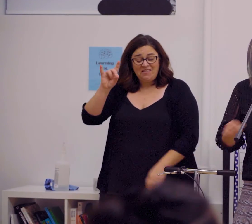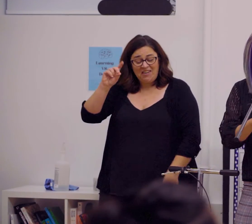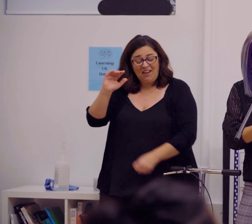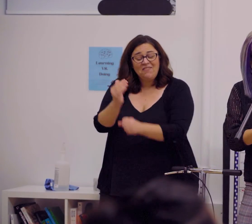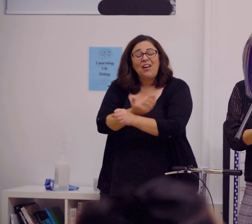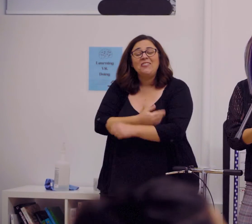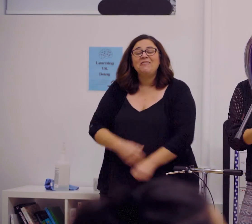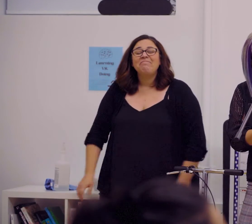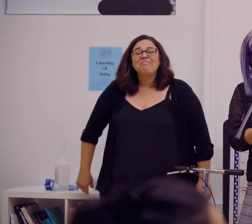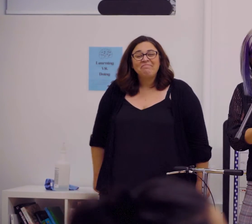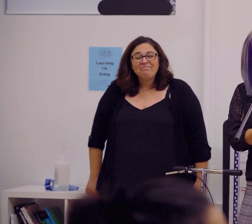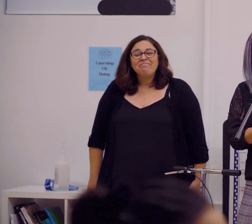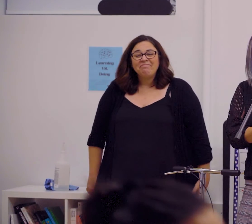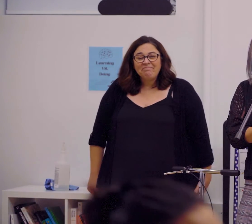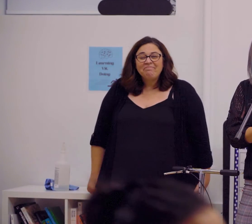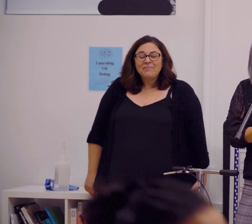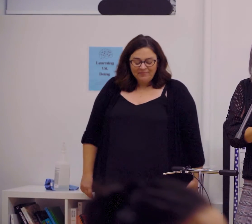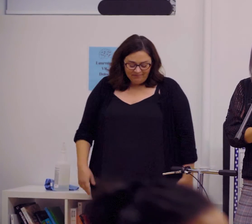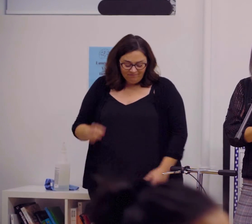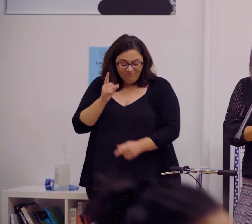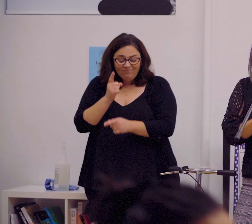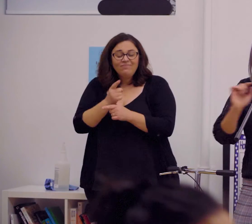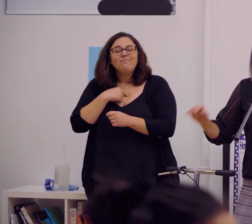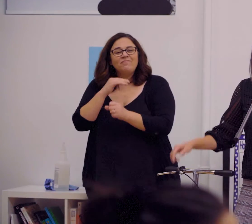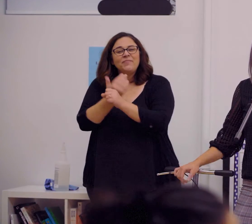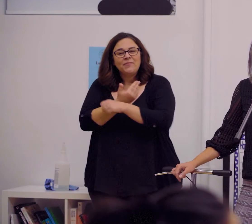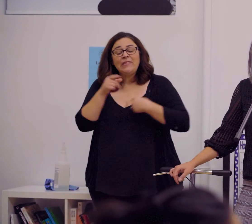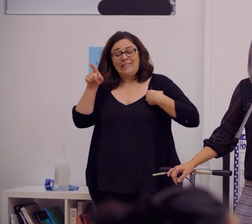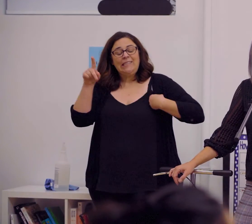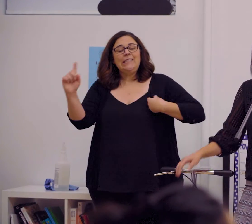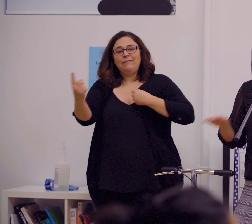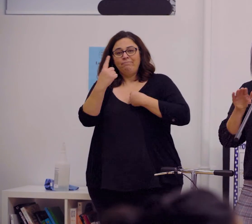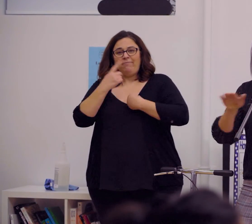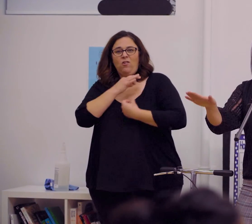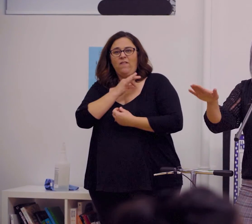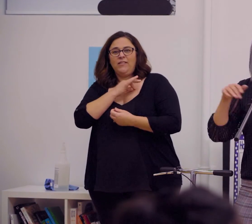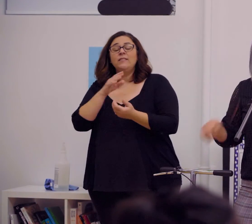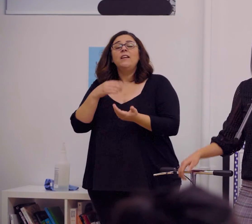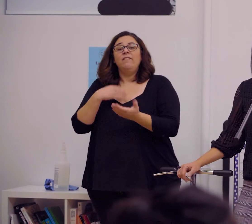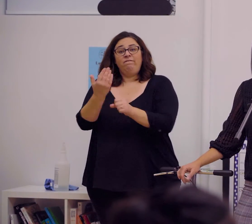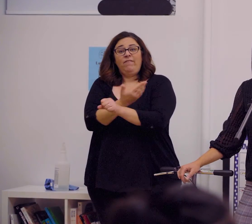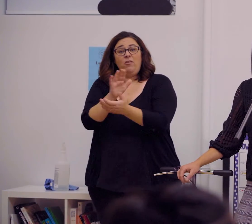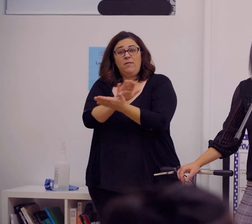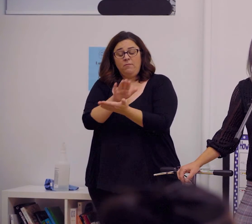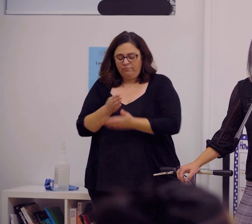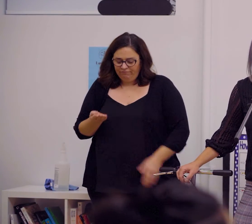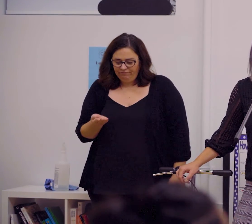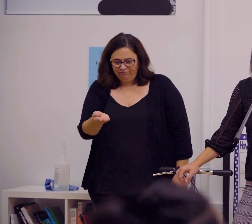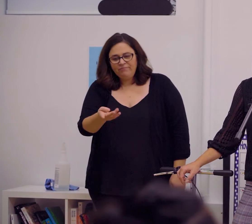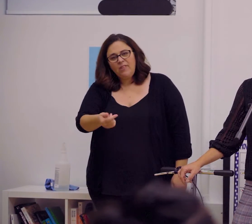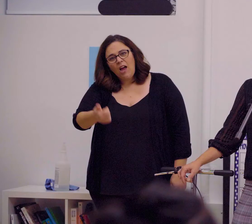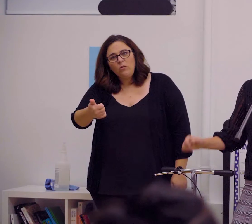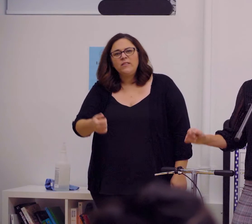did. You would be correct. He showed up in my office, slid my walking papers across the table, and that